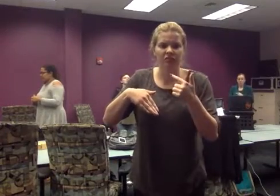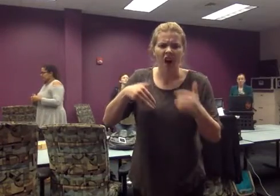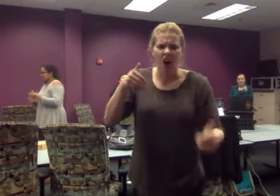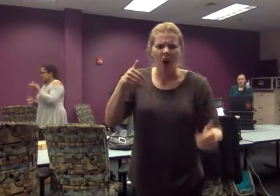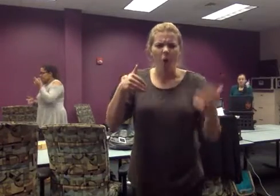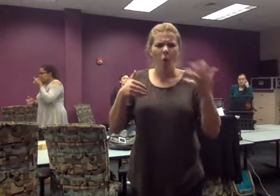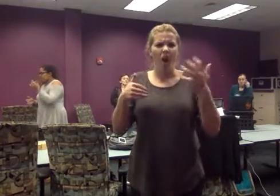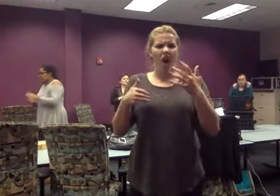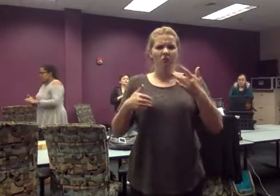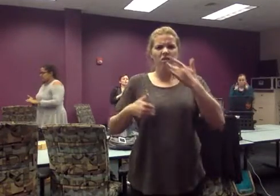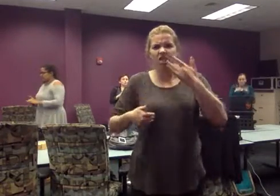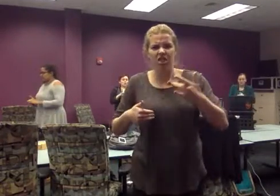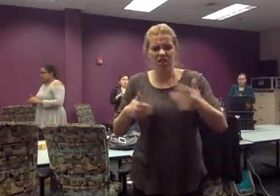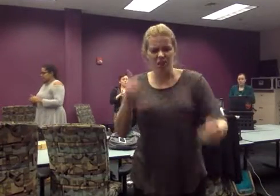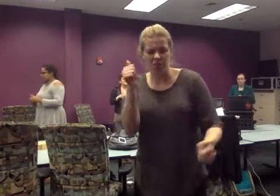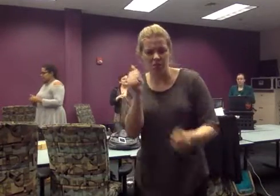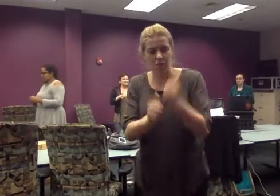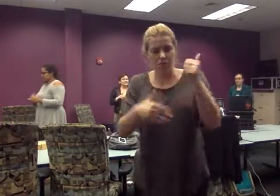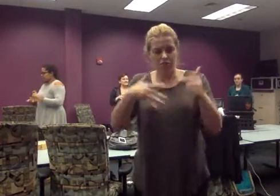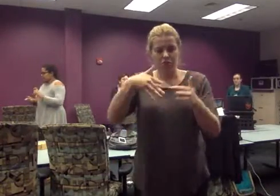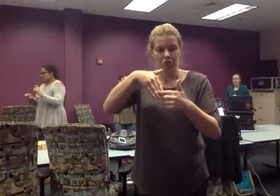wiping your tongue off so that it's kind of clean